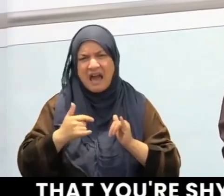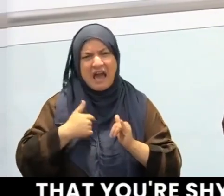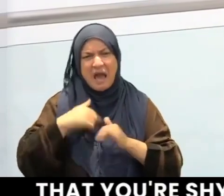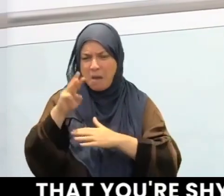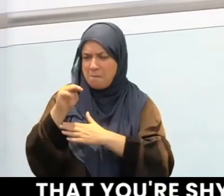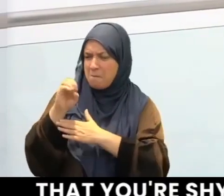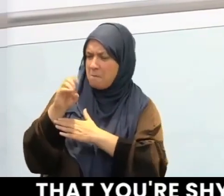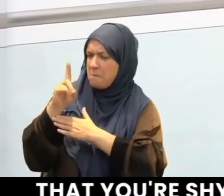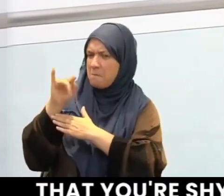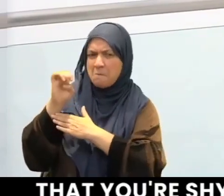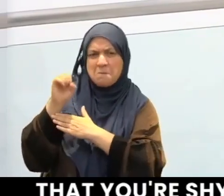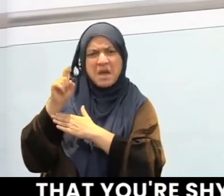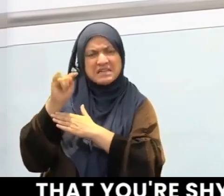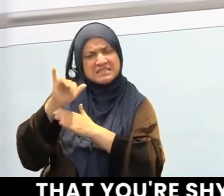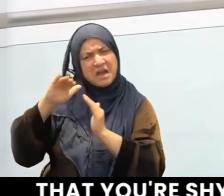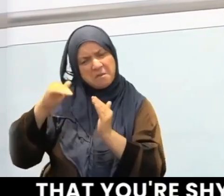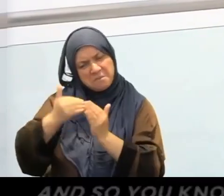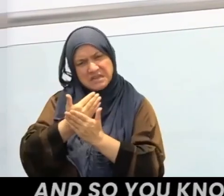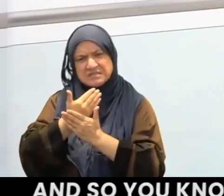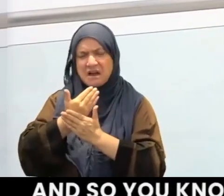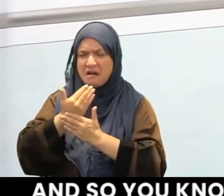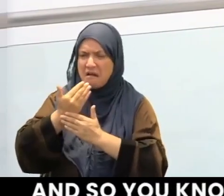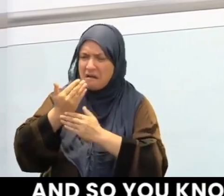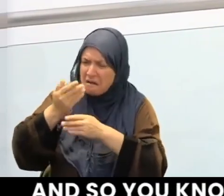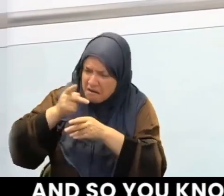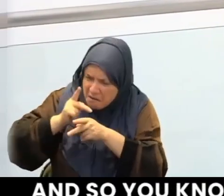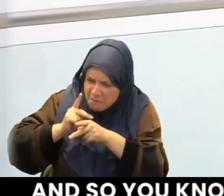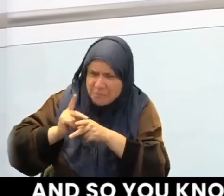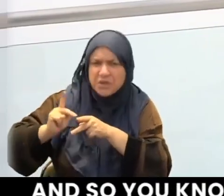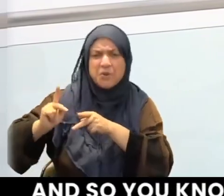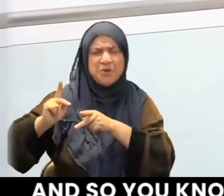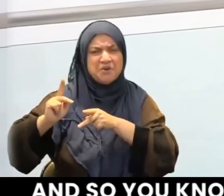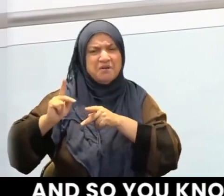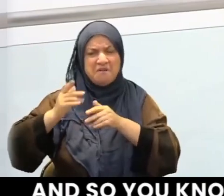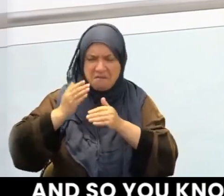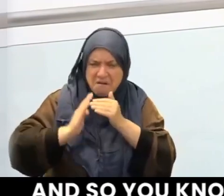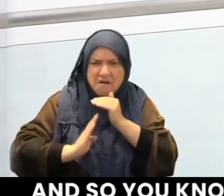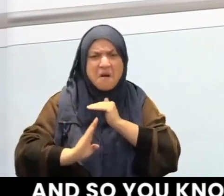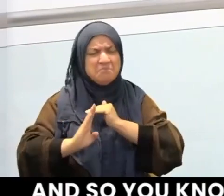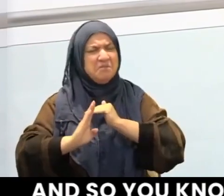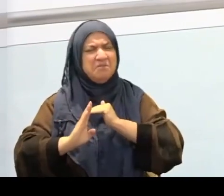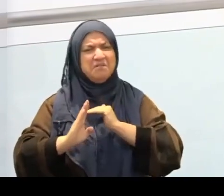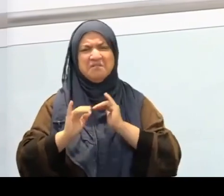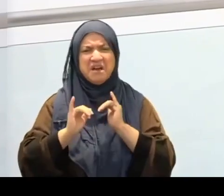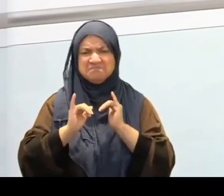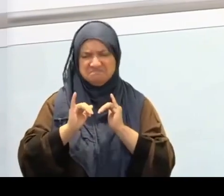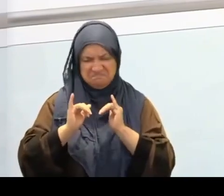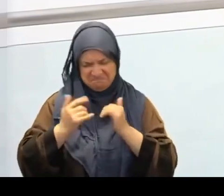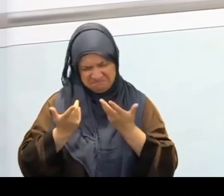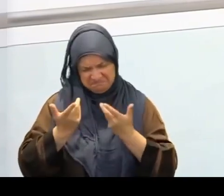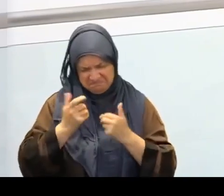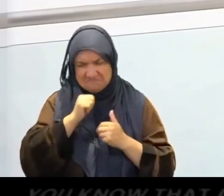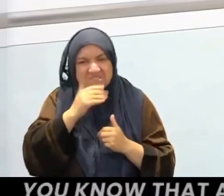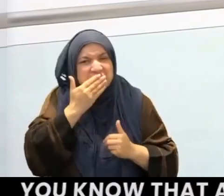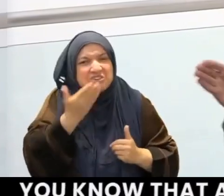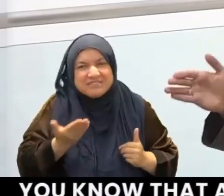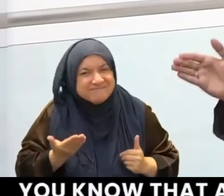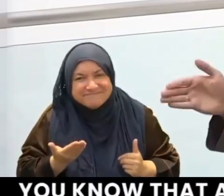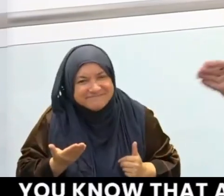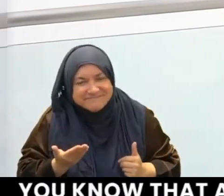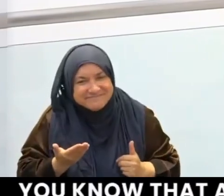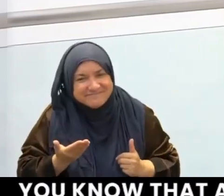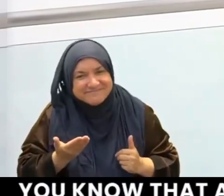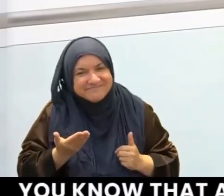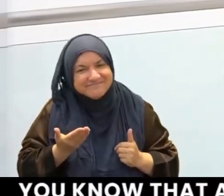sight of Allah subhanahu wa ta'ala upon you. And so you know that Allah sees things that maybe the person in front of you is not seeing in the moment. You know that